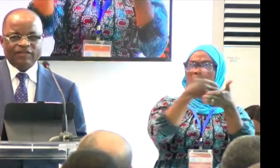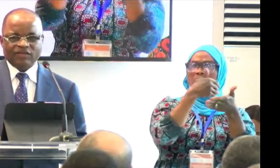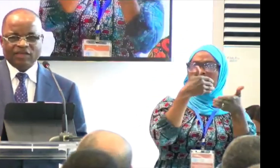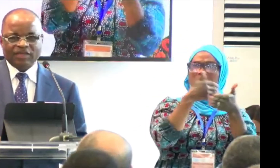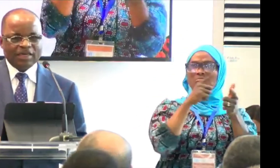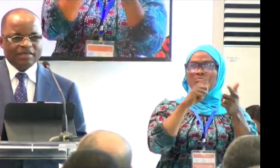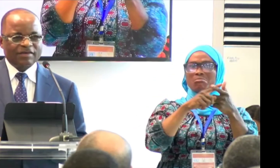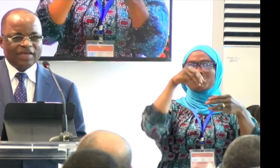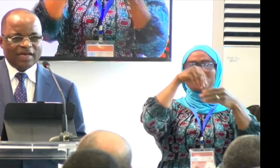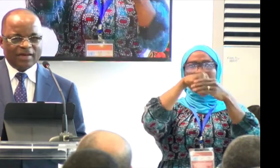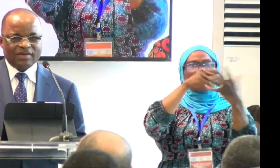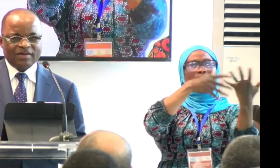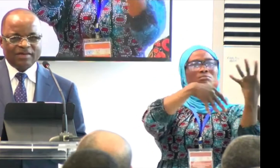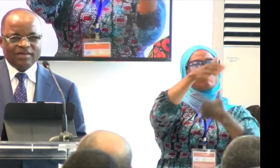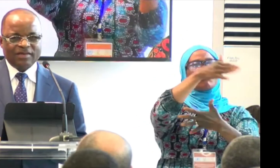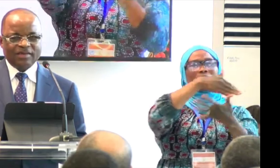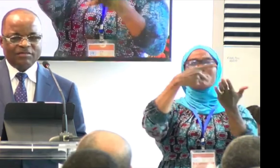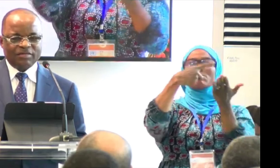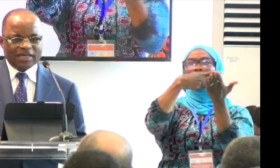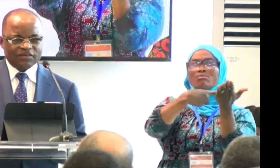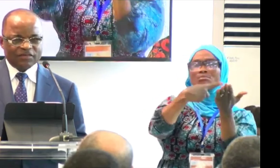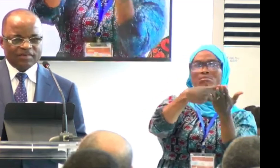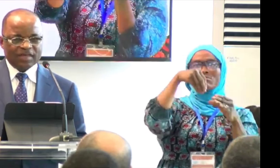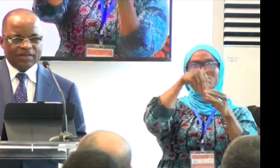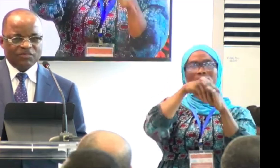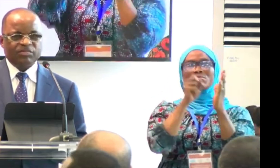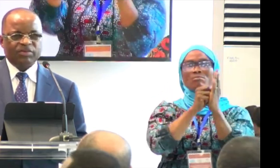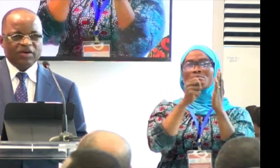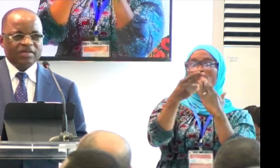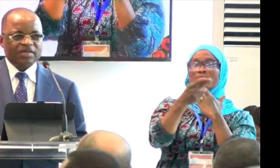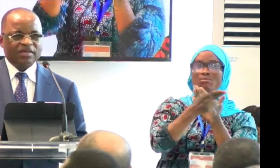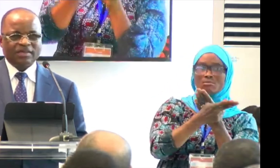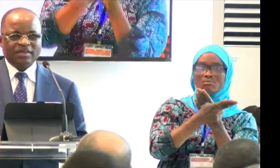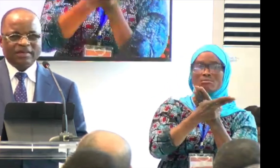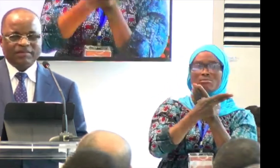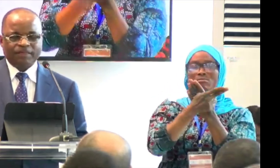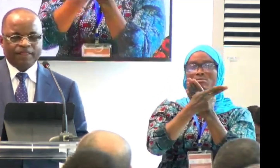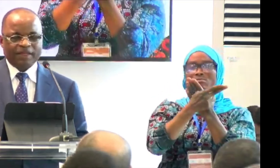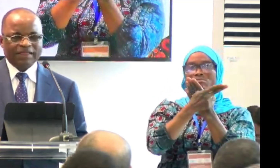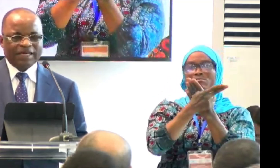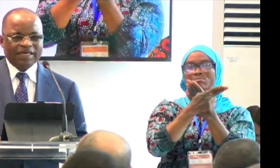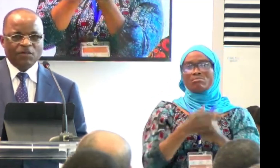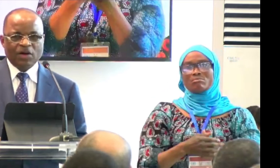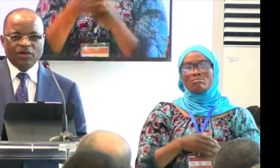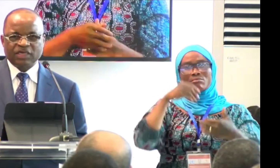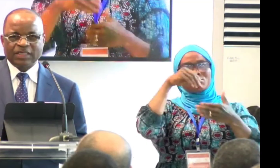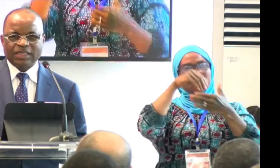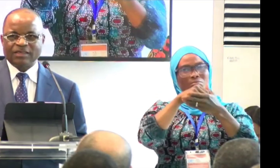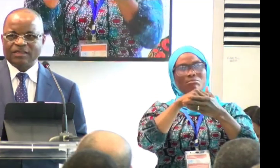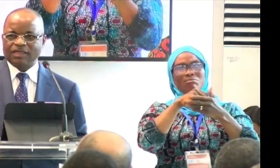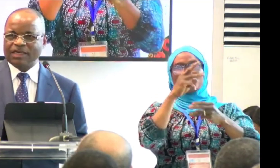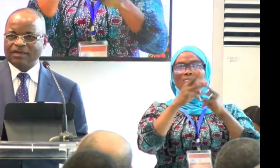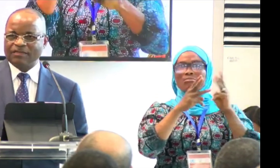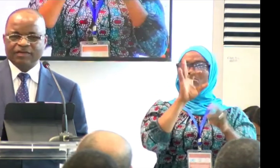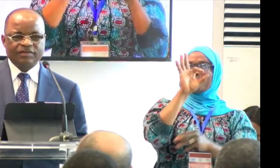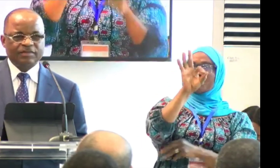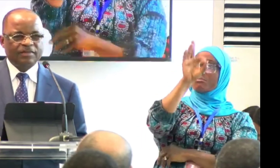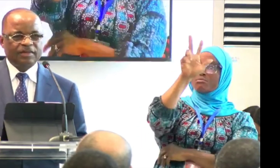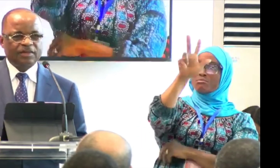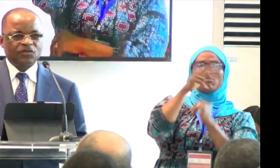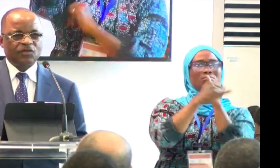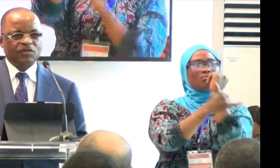in the first interactive dialogue in March, which brought entire 193